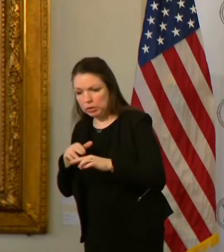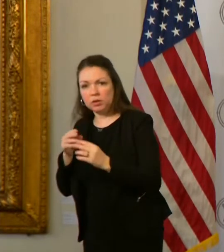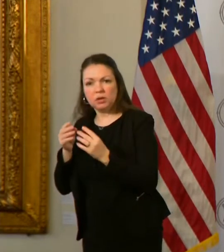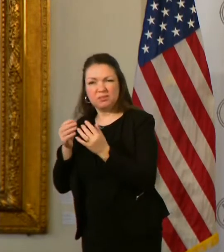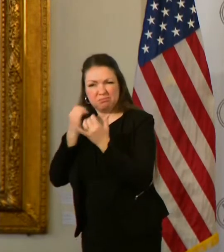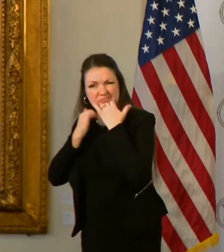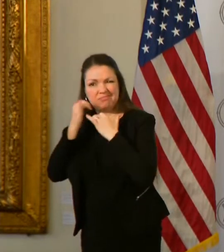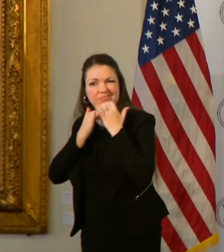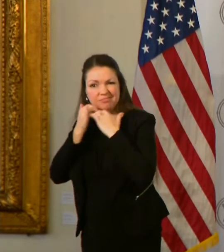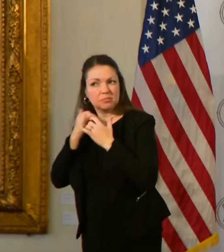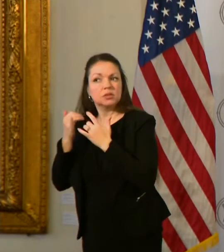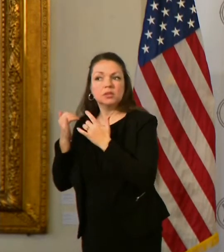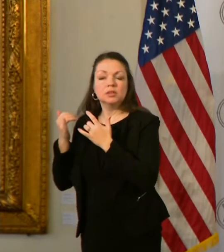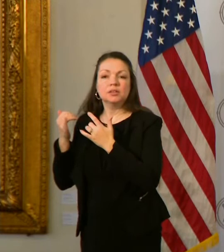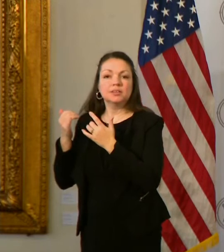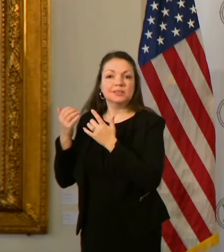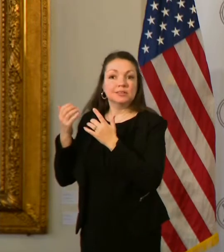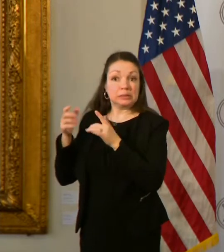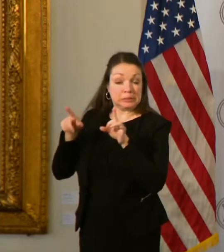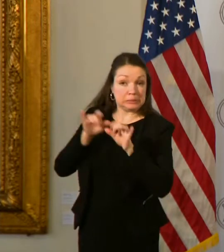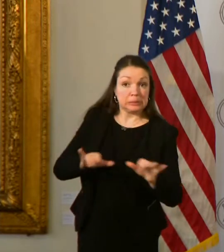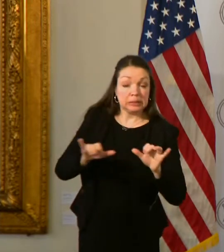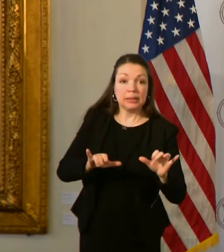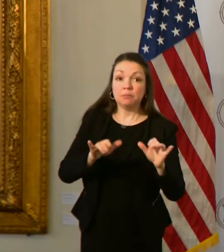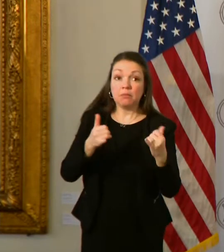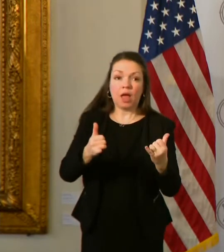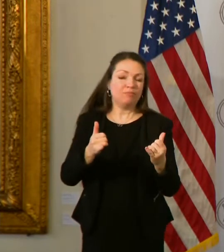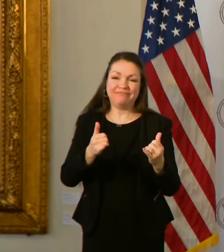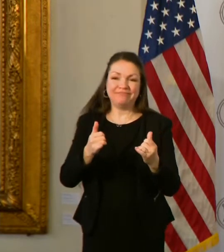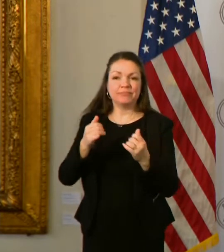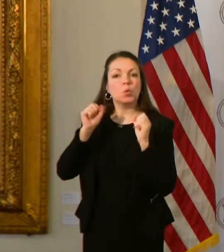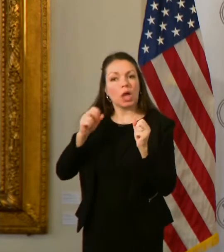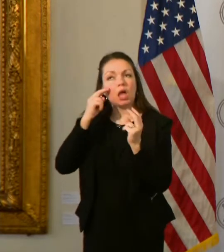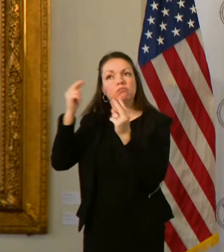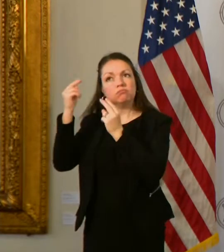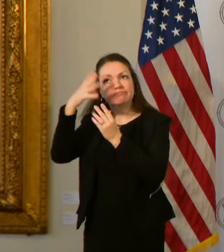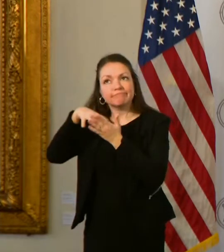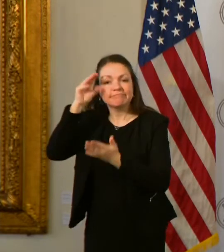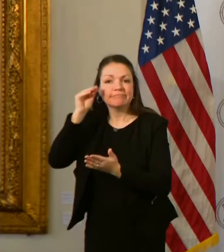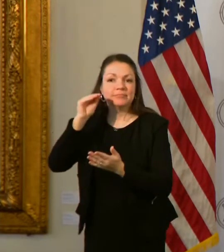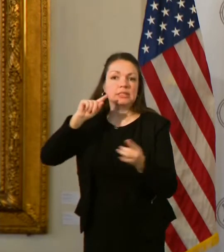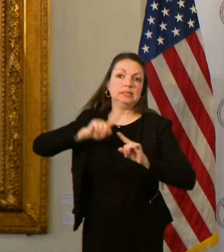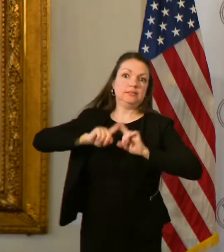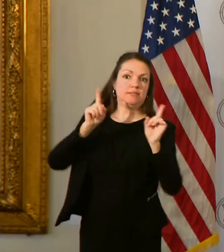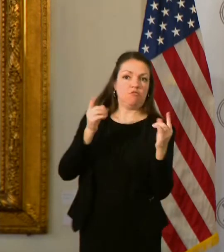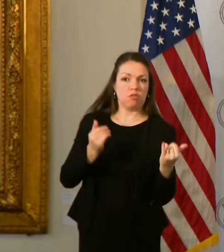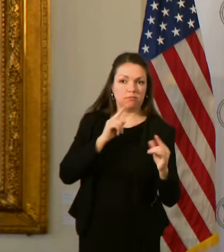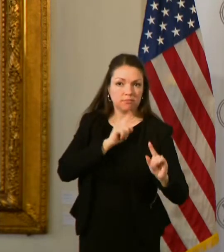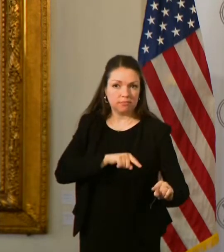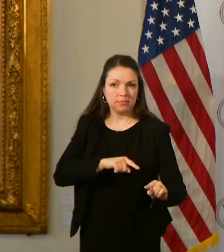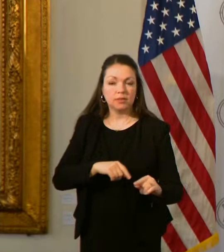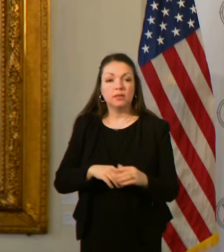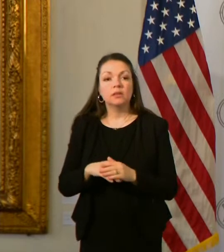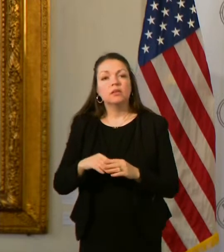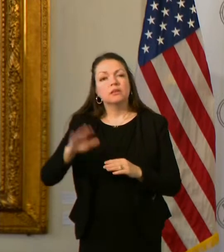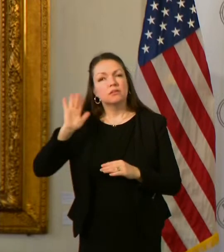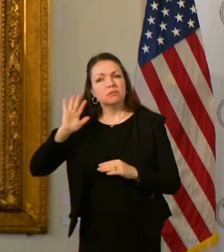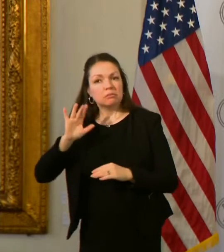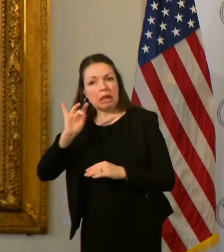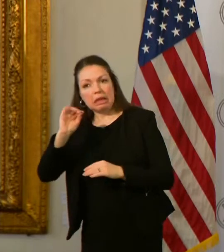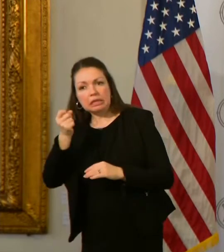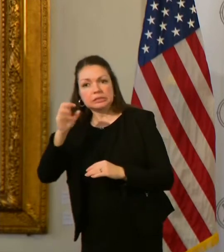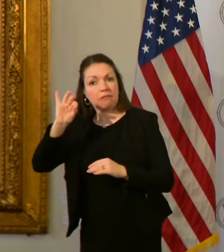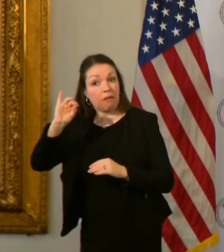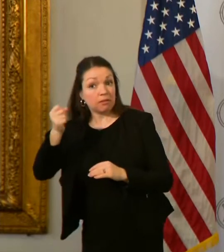Ladies and gentlemen, in the 80s and 90s, when we were trying to wrap our arms around the violence in our communities, not just here